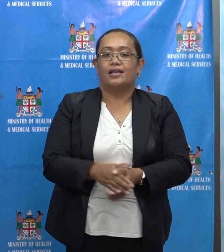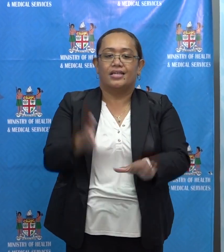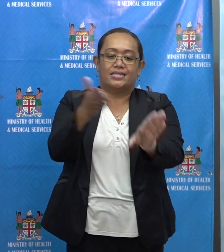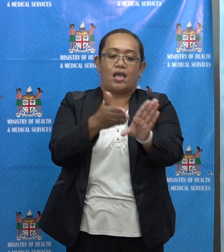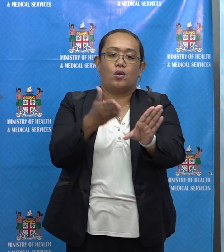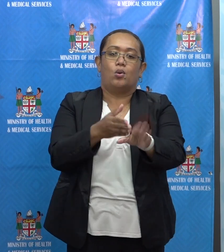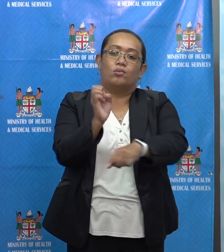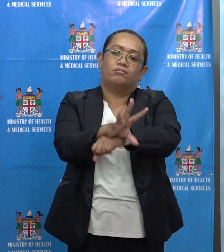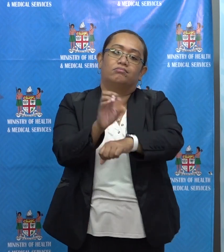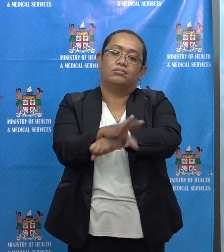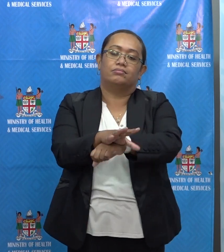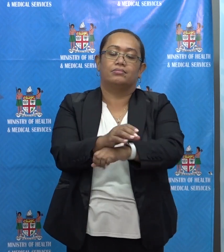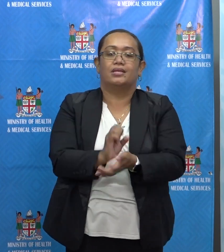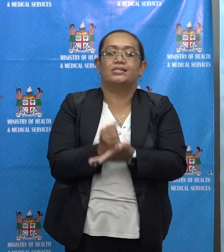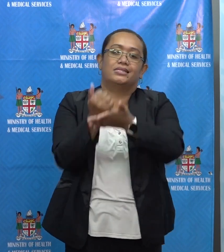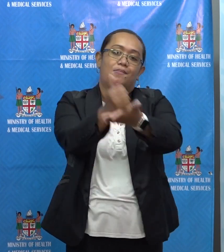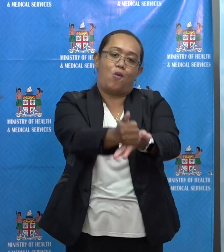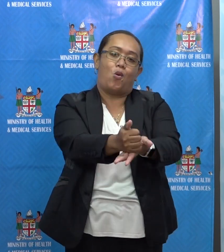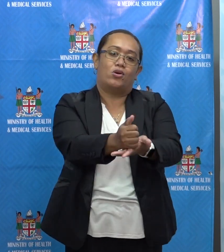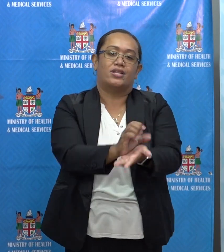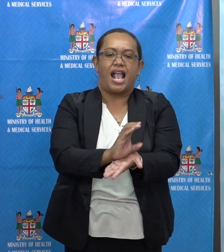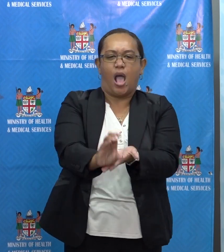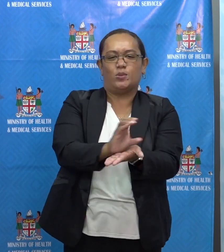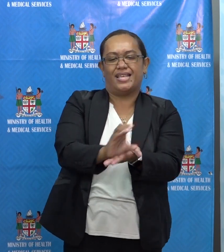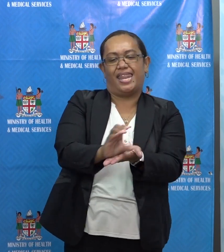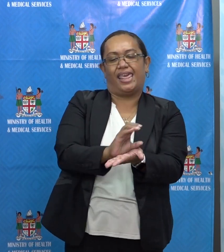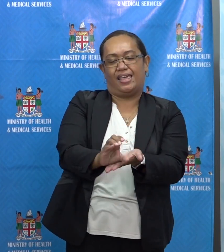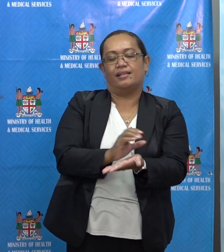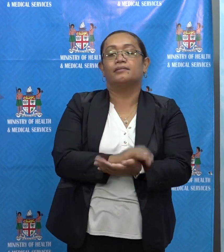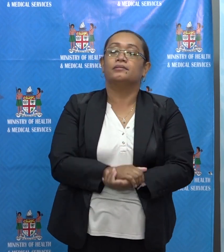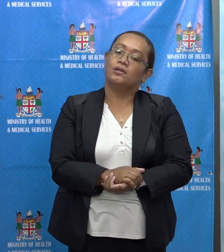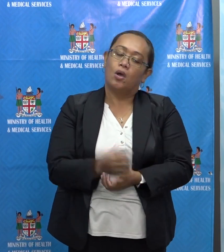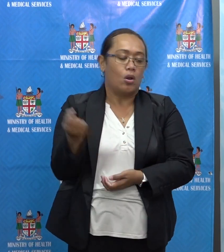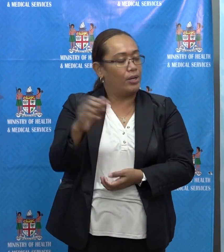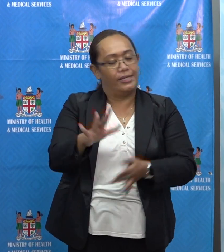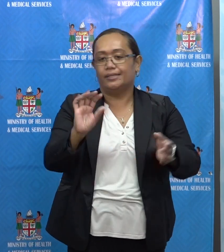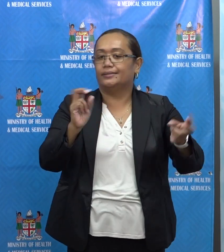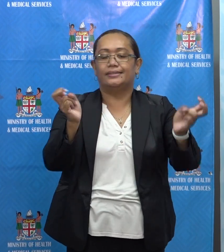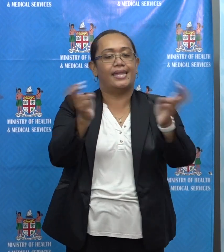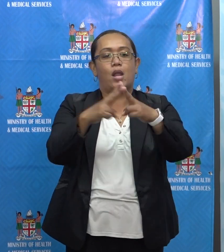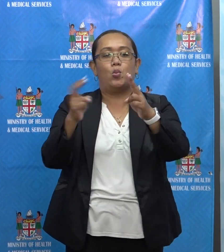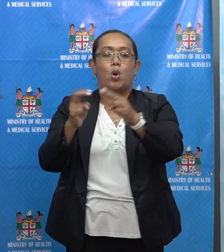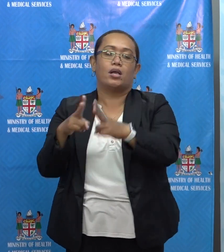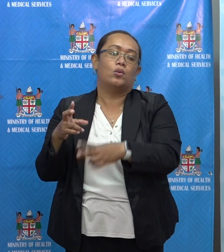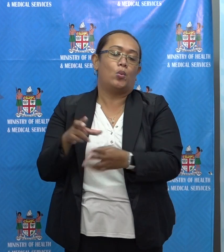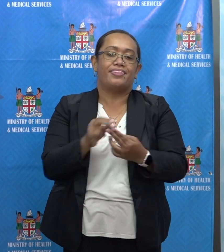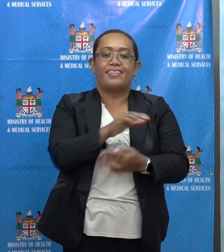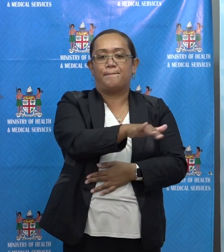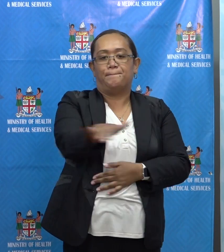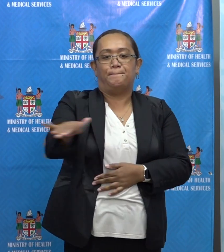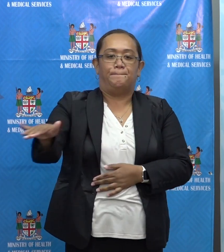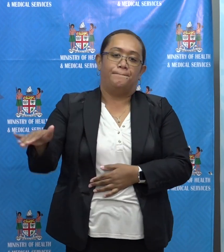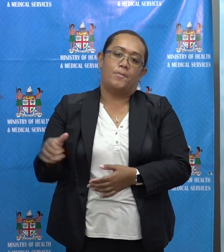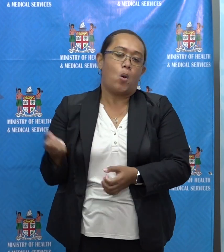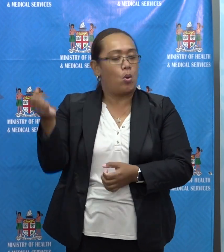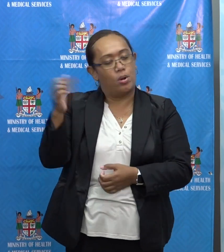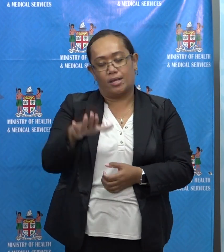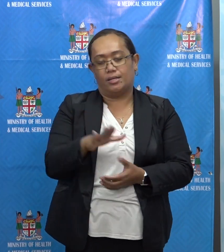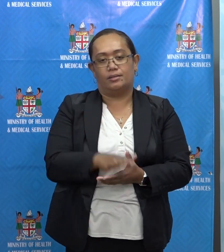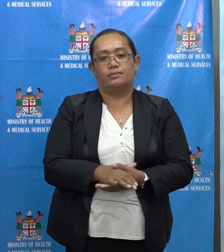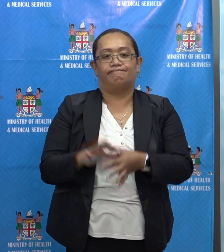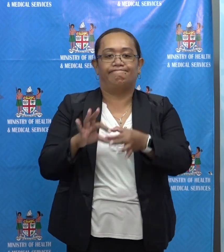social support. And we use the same network to also facilitate with regards to those in